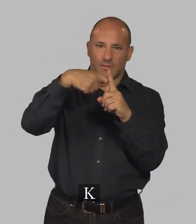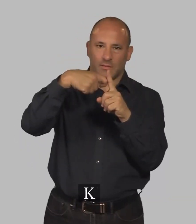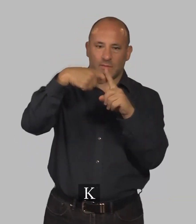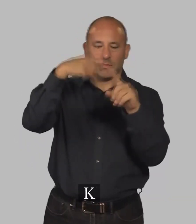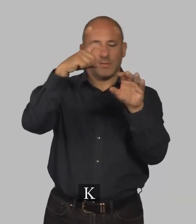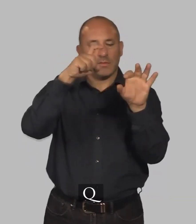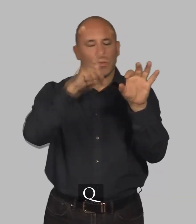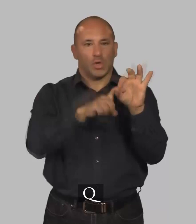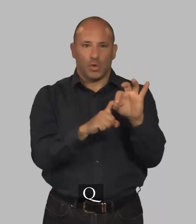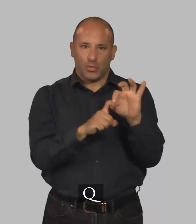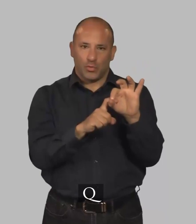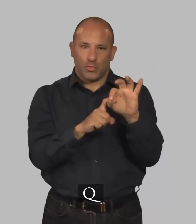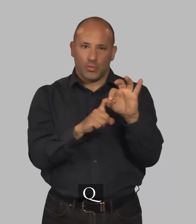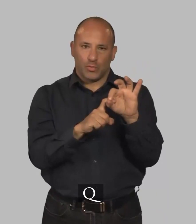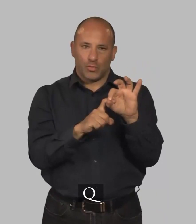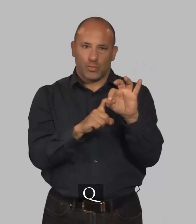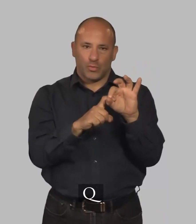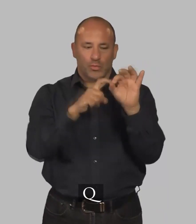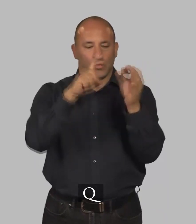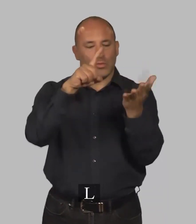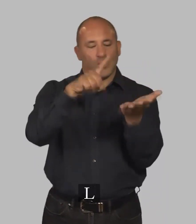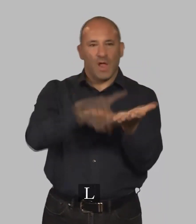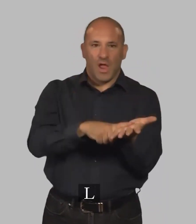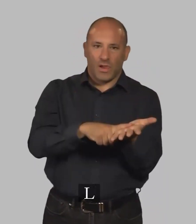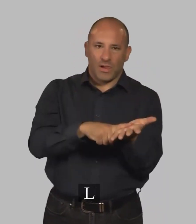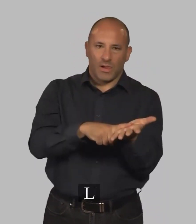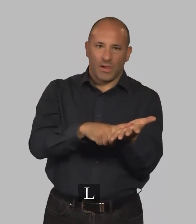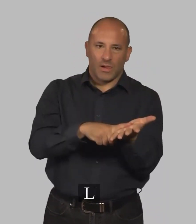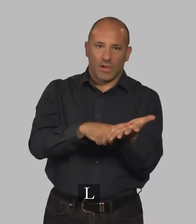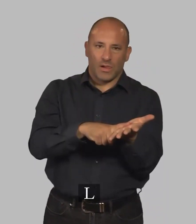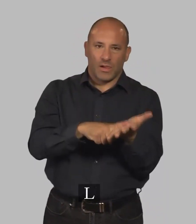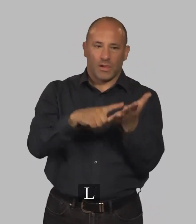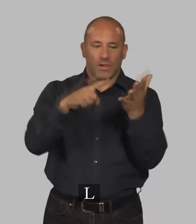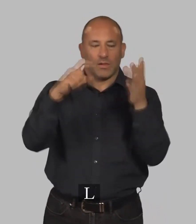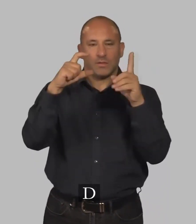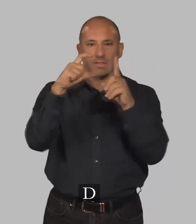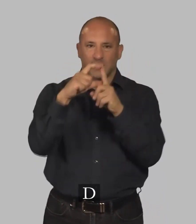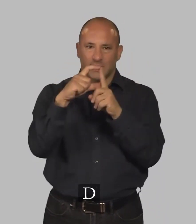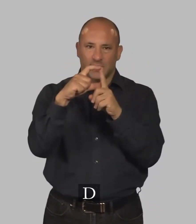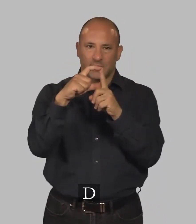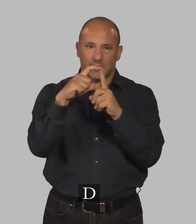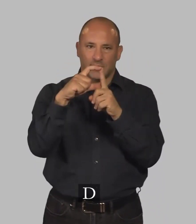K, Q, L, D,